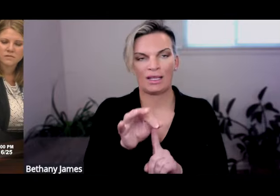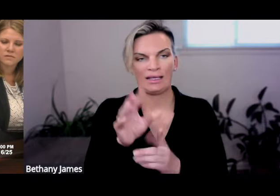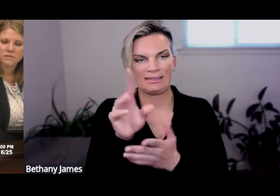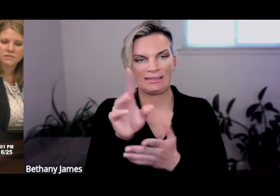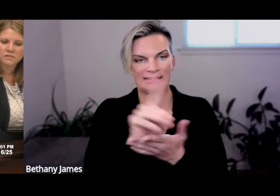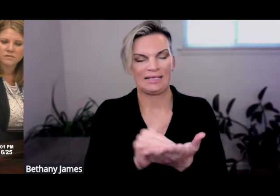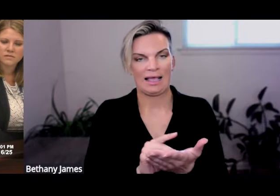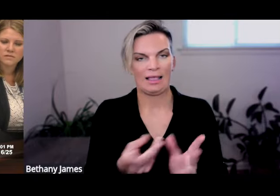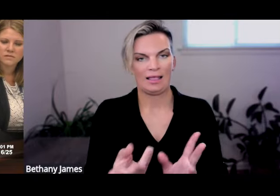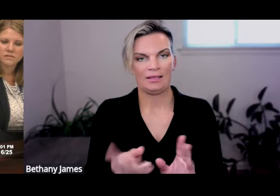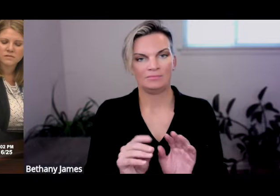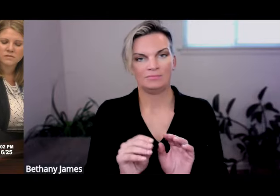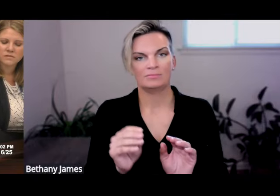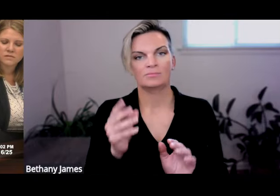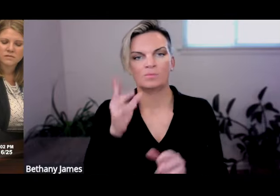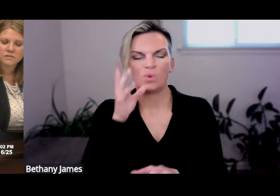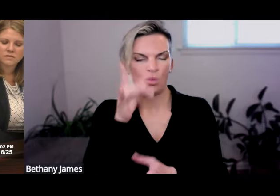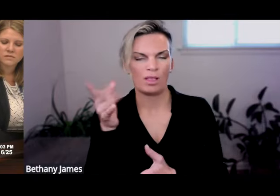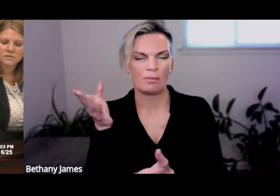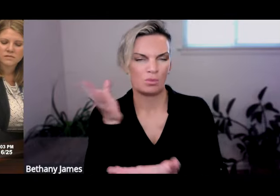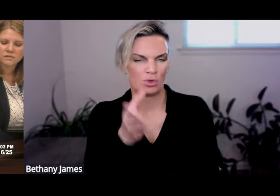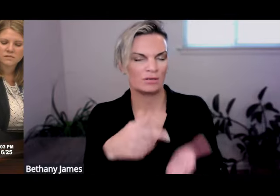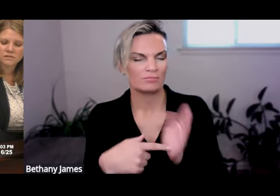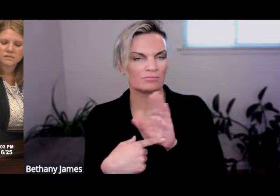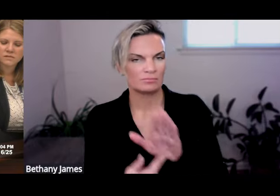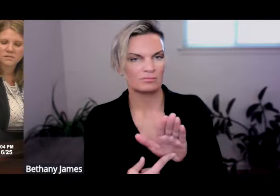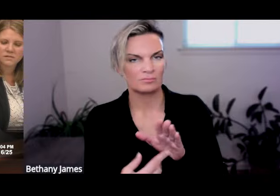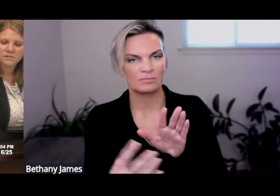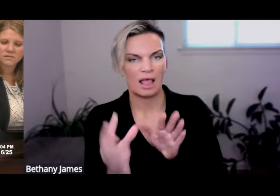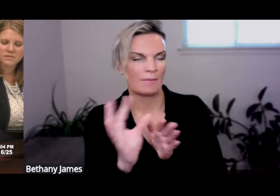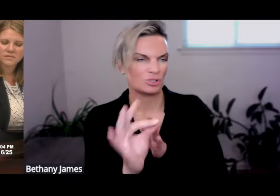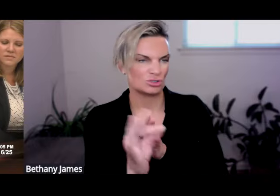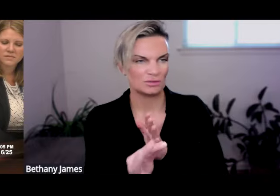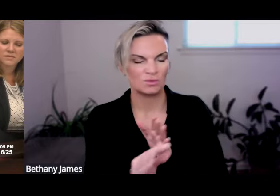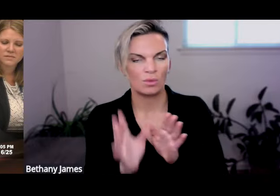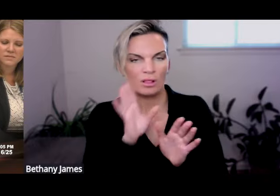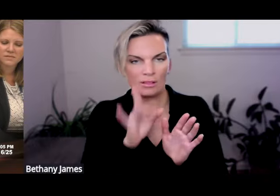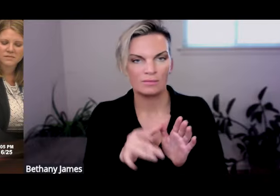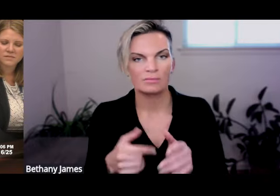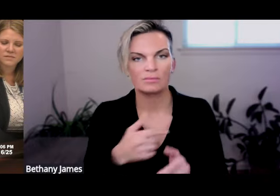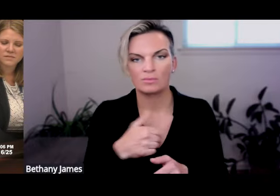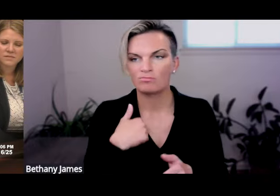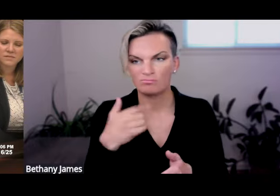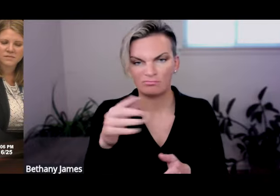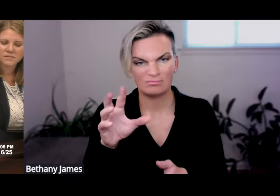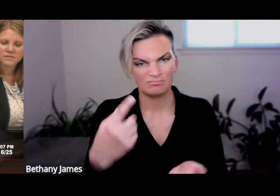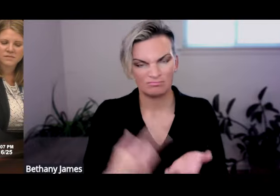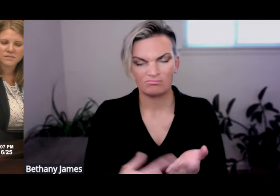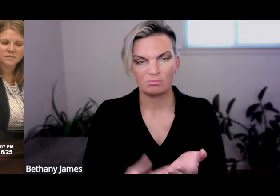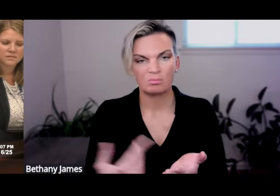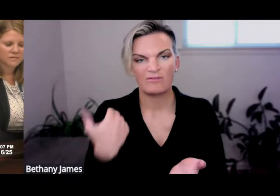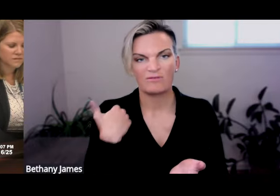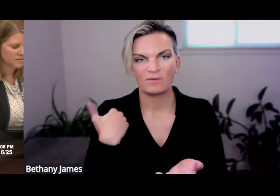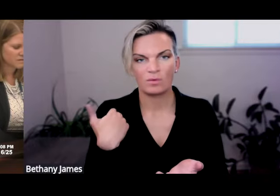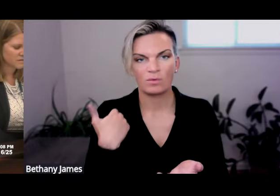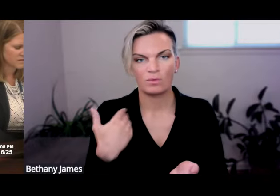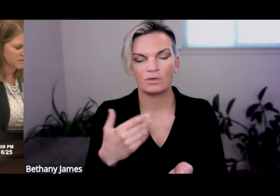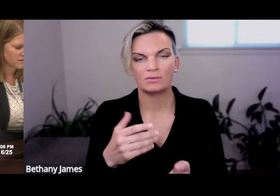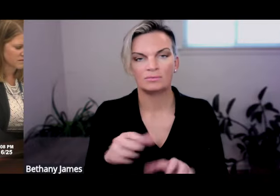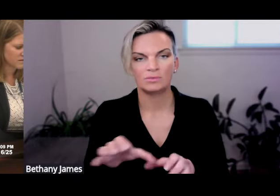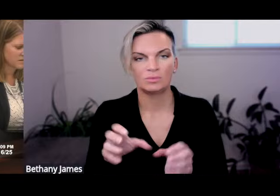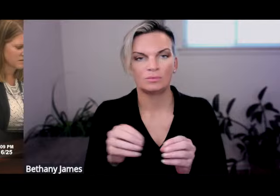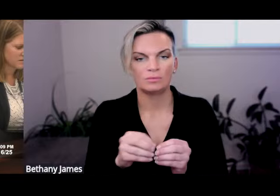be bringing some stuff options essentially. We've talked about this before about doing more like